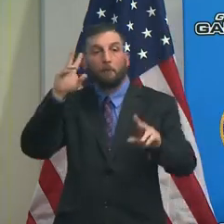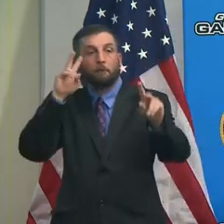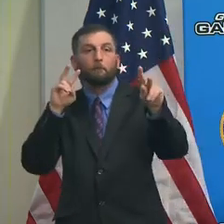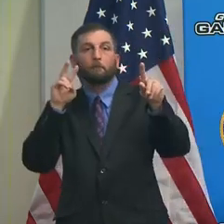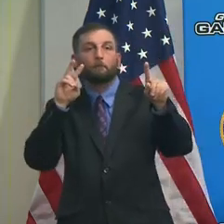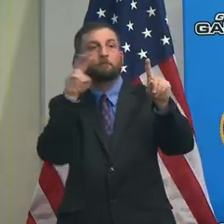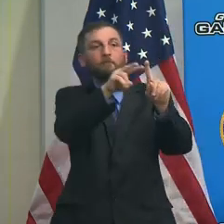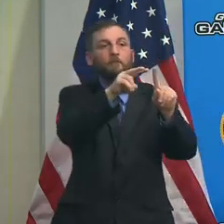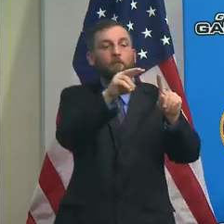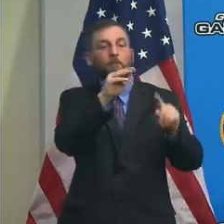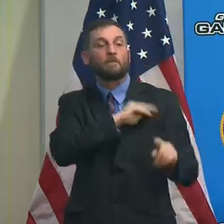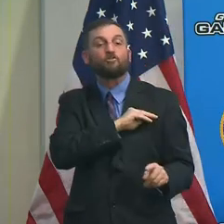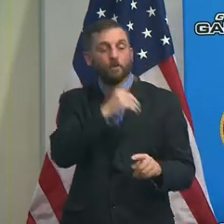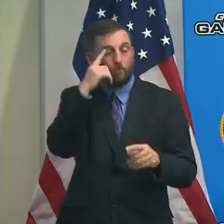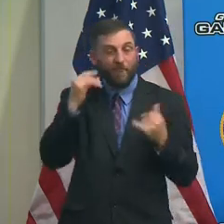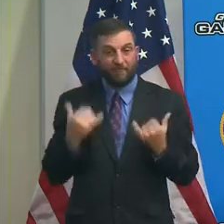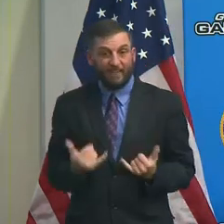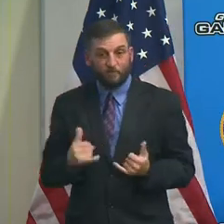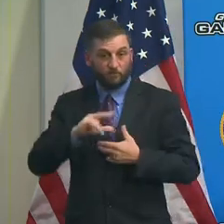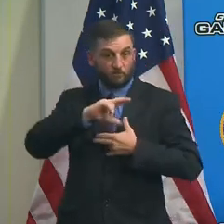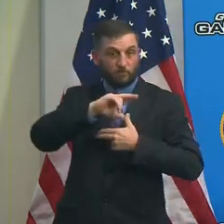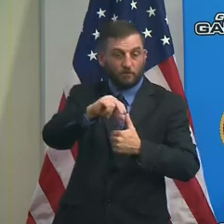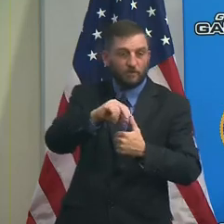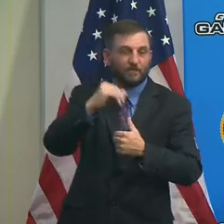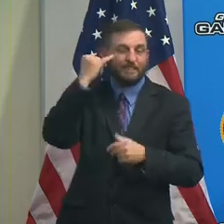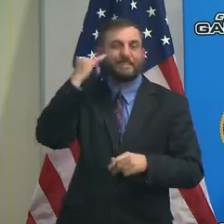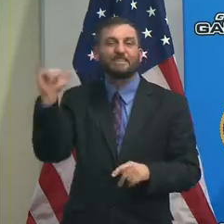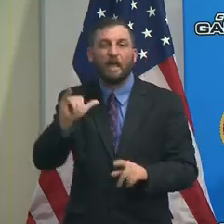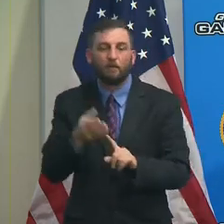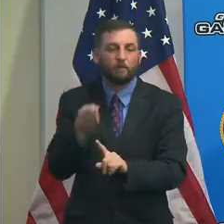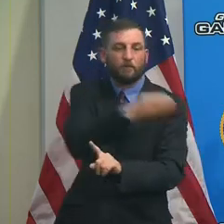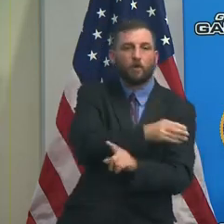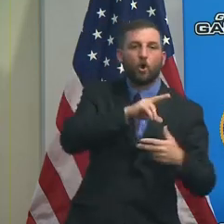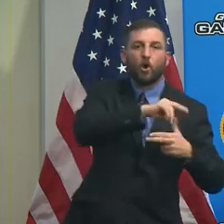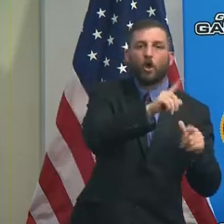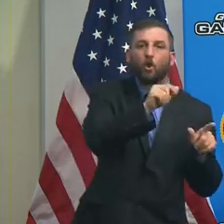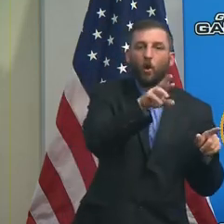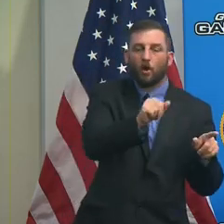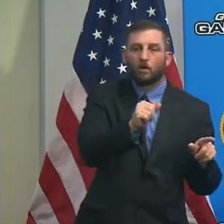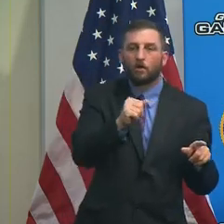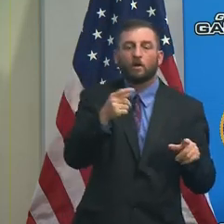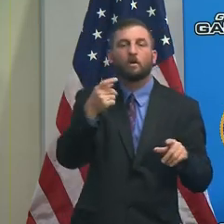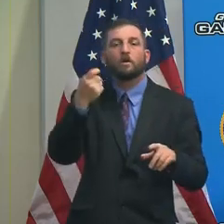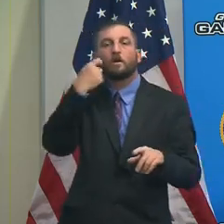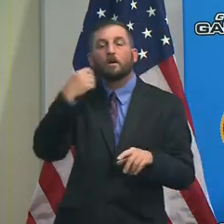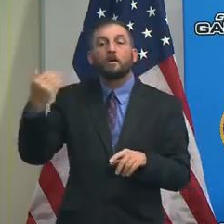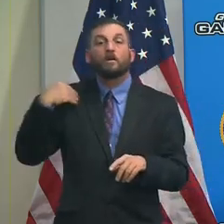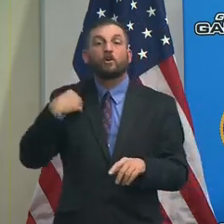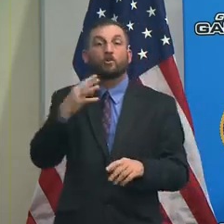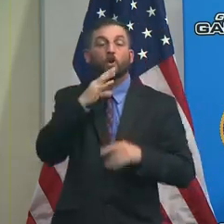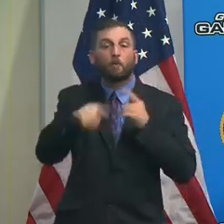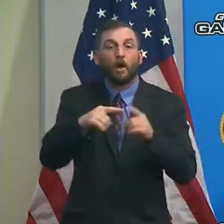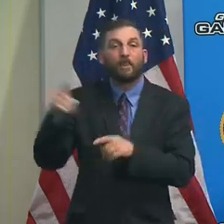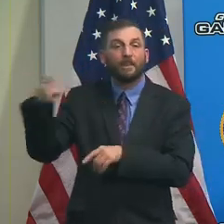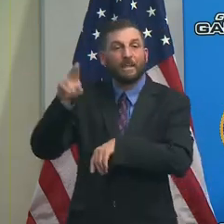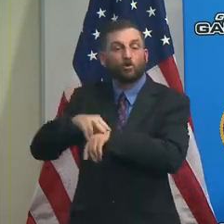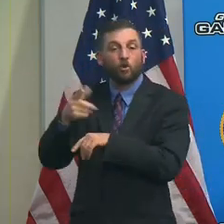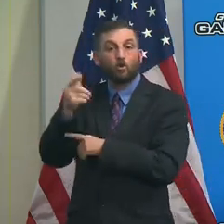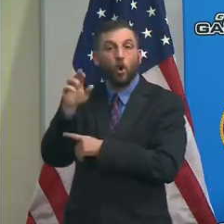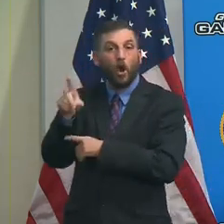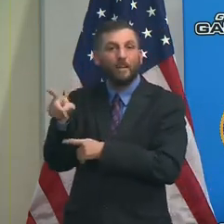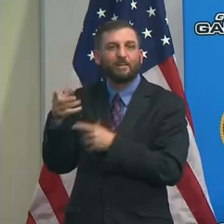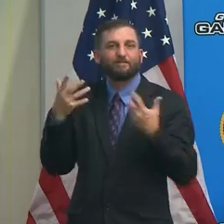disaster is basically the same as it was for Hurricane Laura. So all the things that we talked about that the National Guard did, that they're preparing for